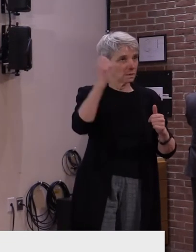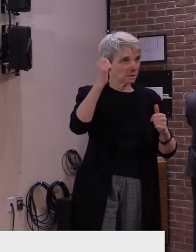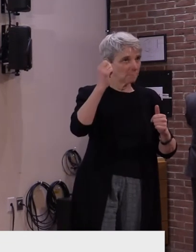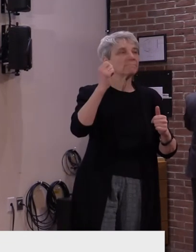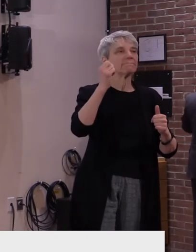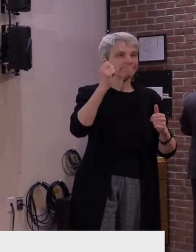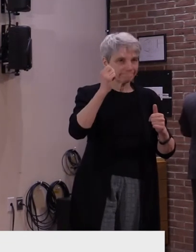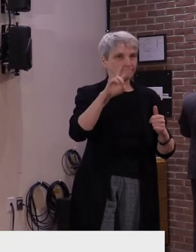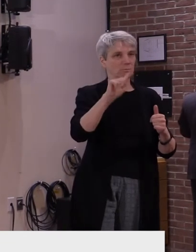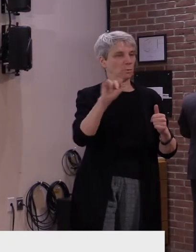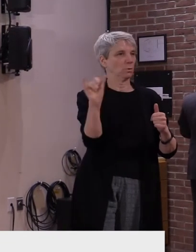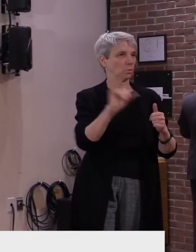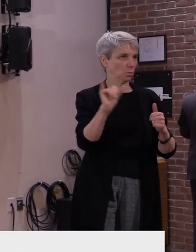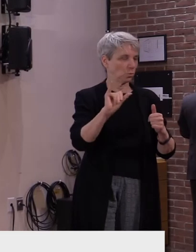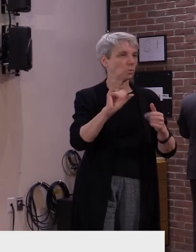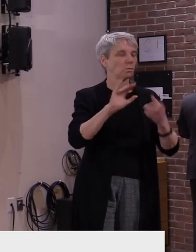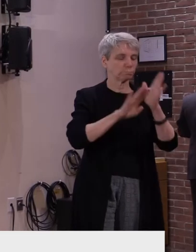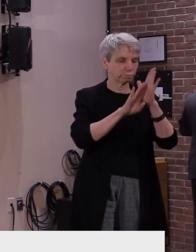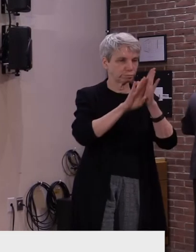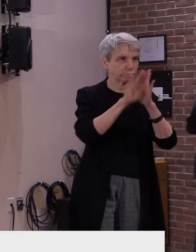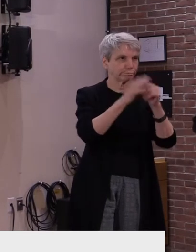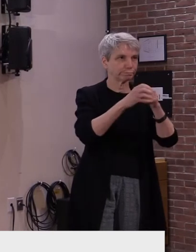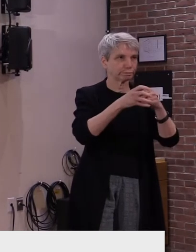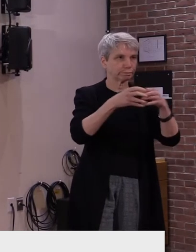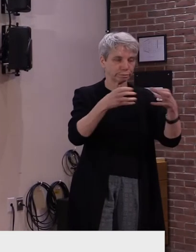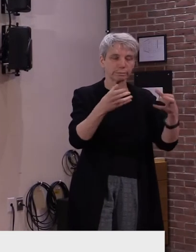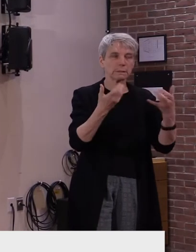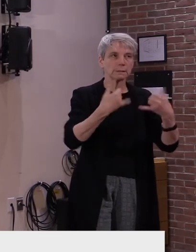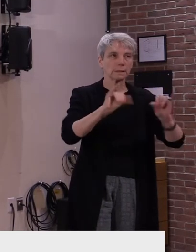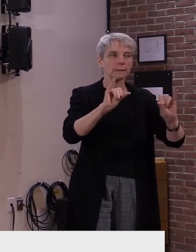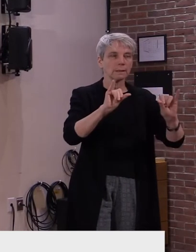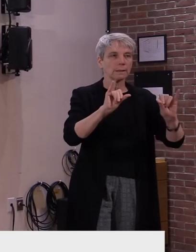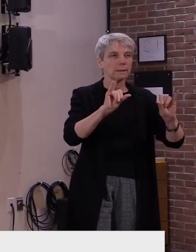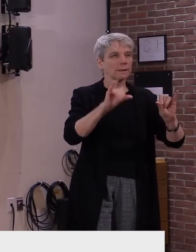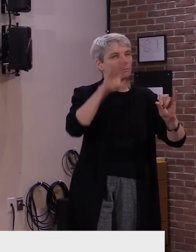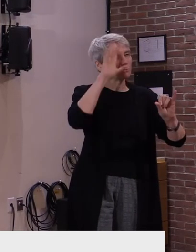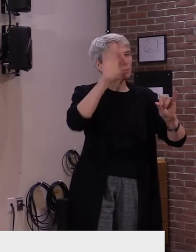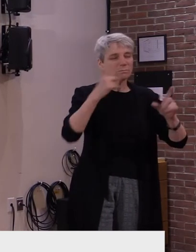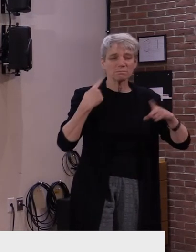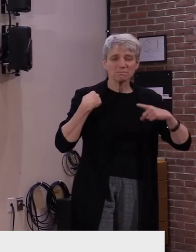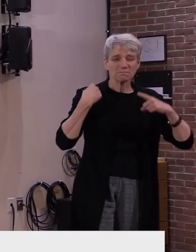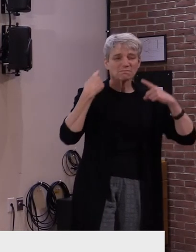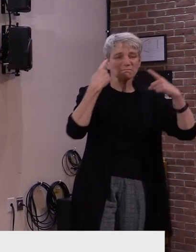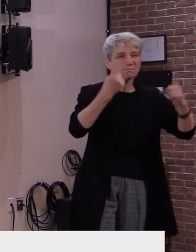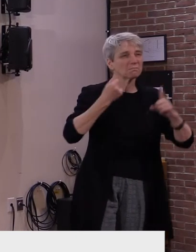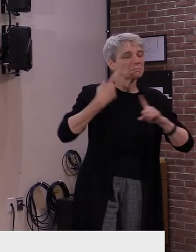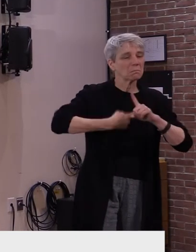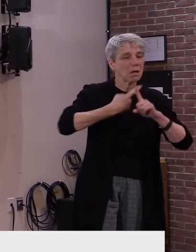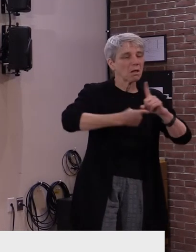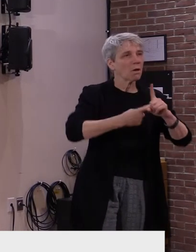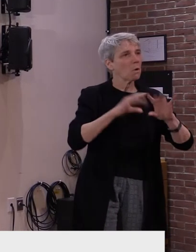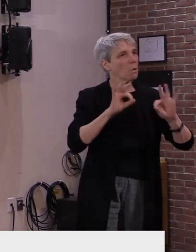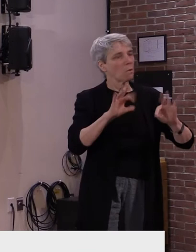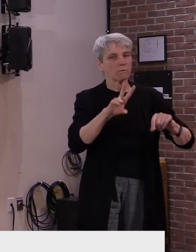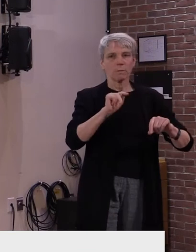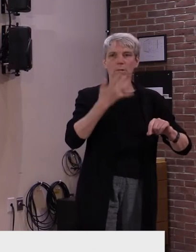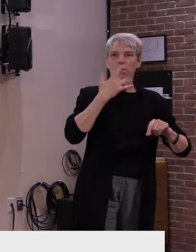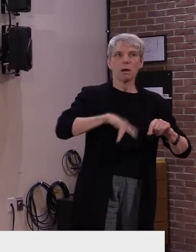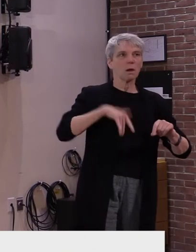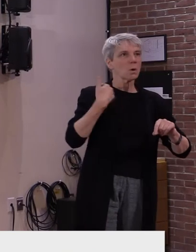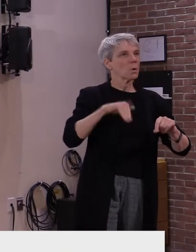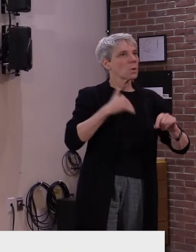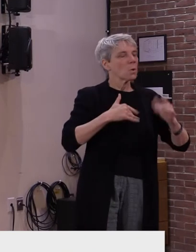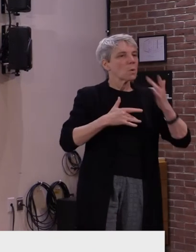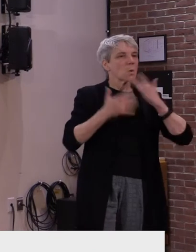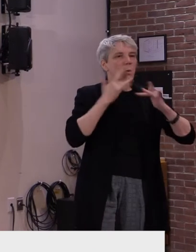this data and recognize we're not in the same place today as we've been over the last several months even though